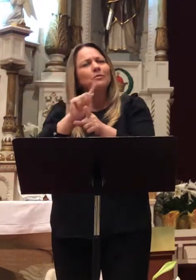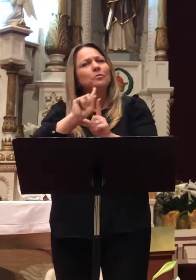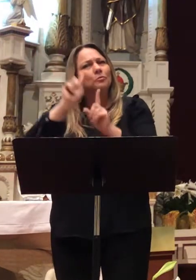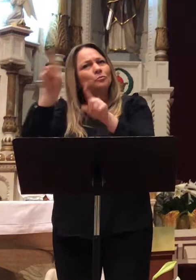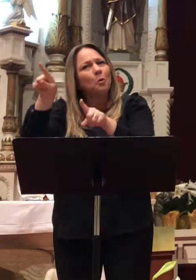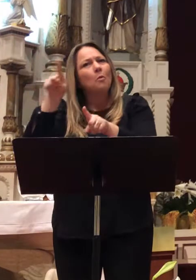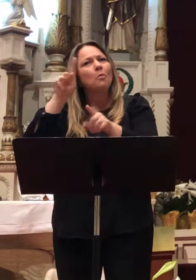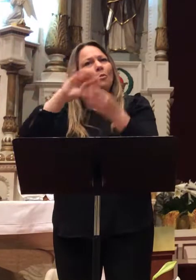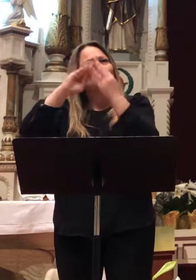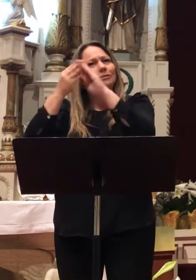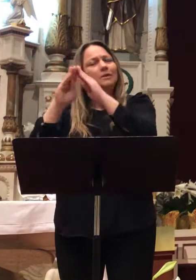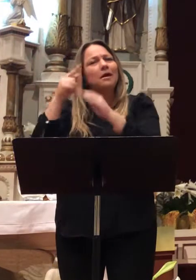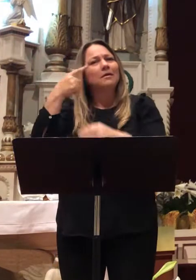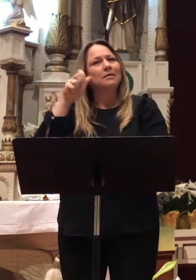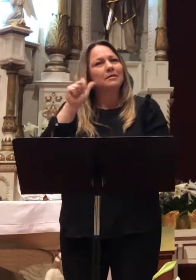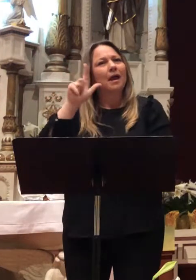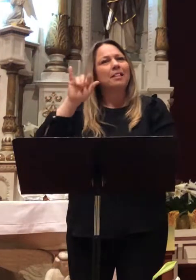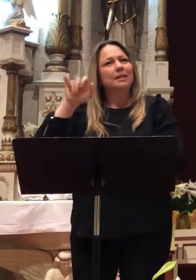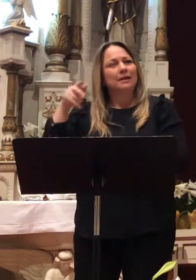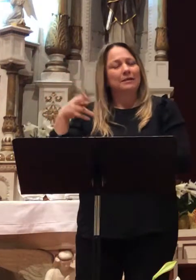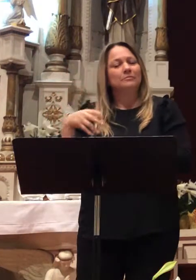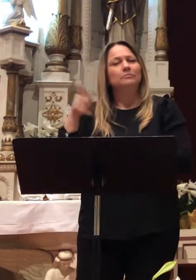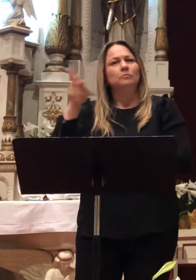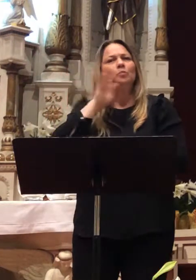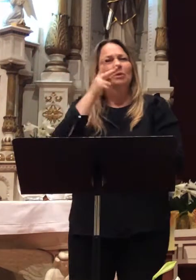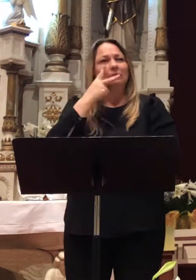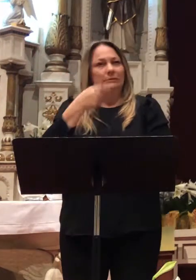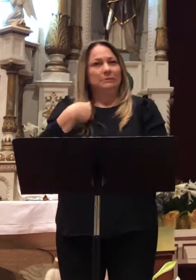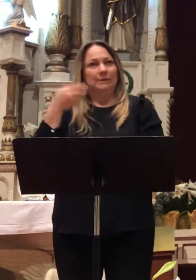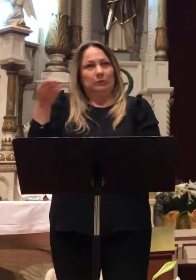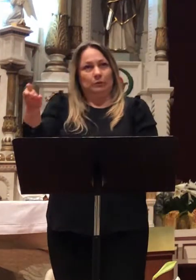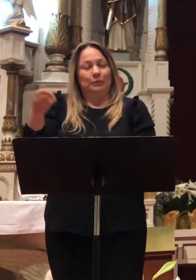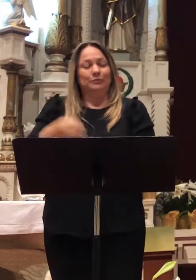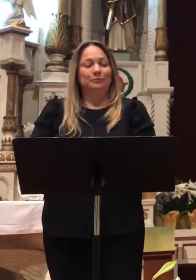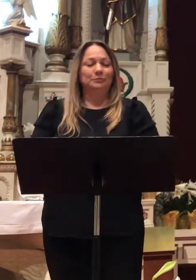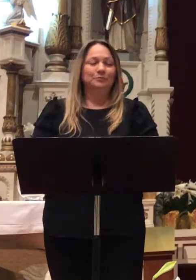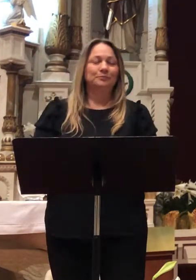Galilee, and there they will see."